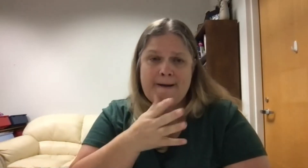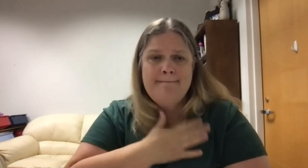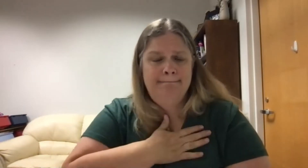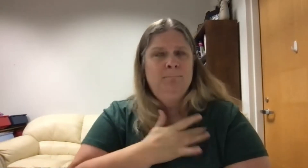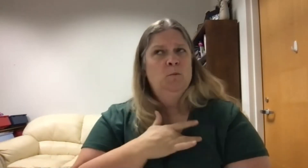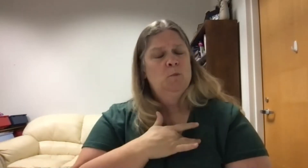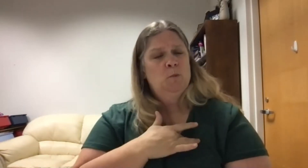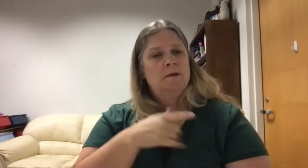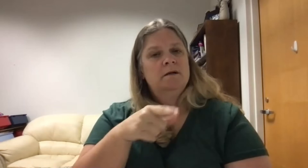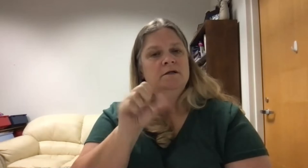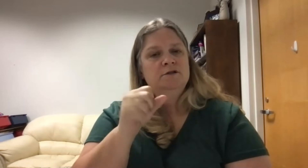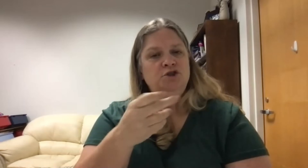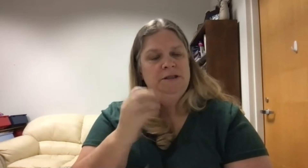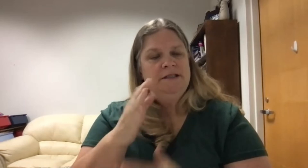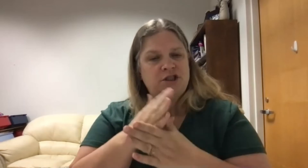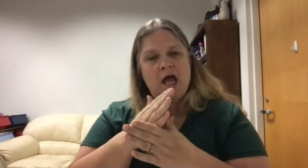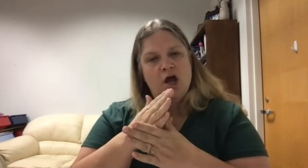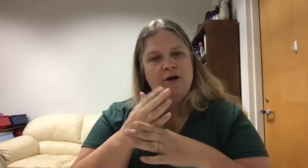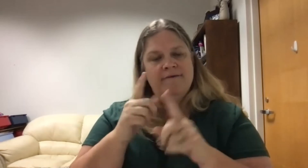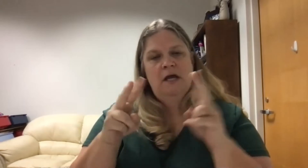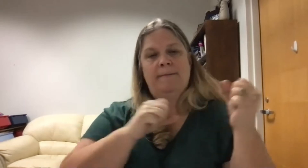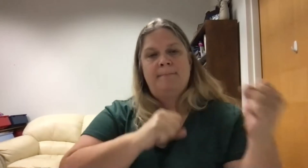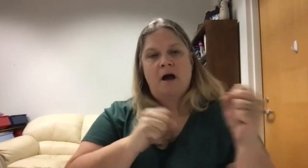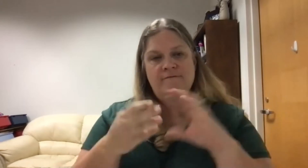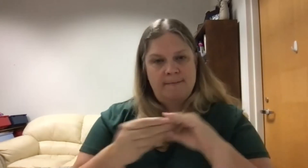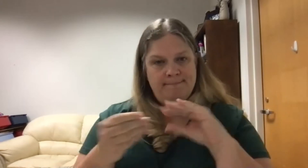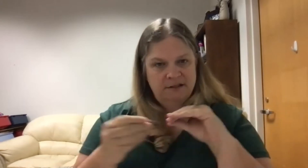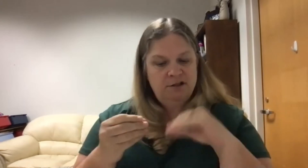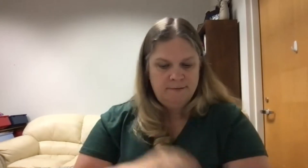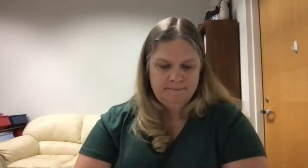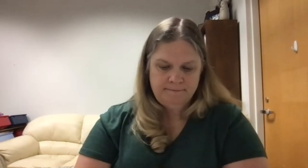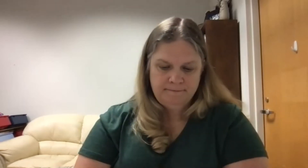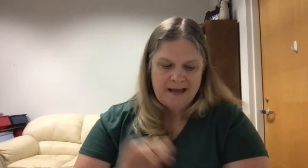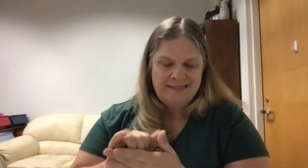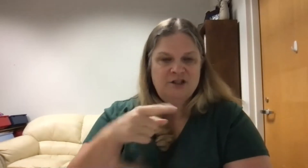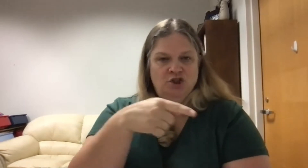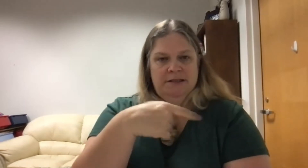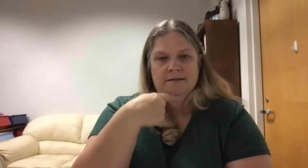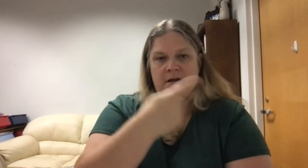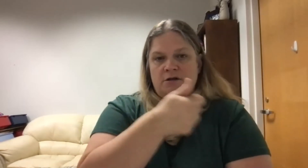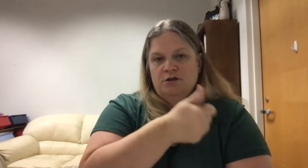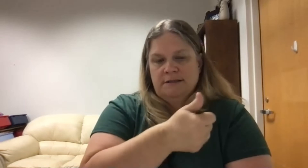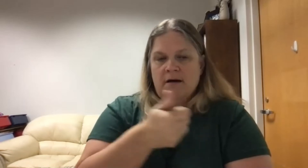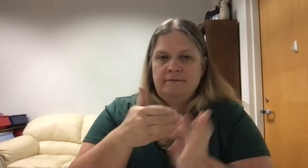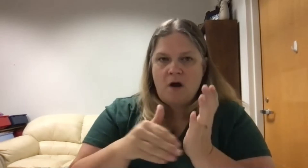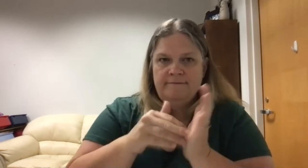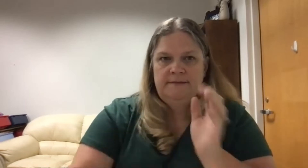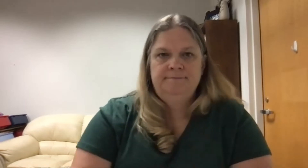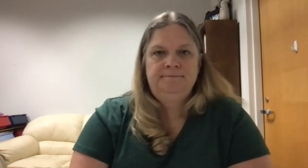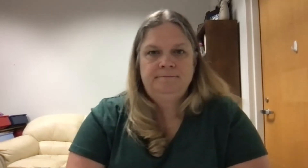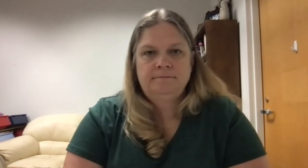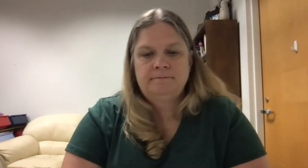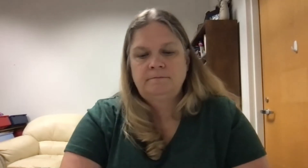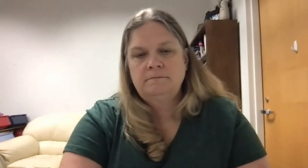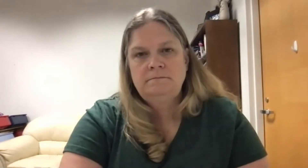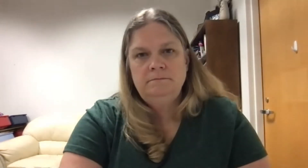At the end of the interview with the mom, it was she shared such a very powerful message that was heart